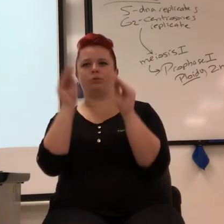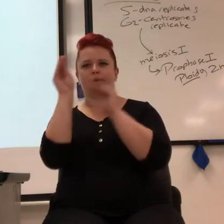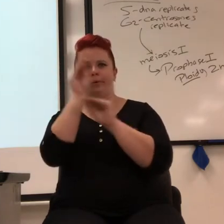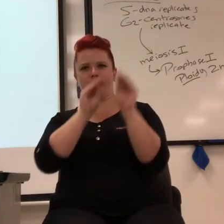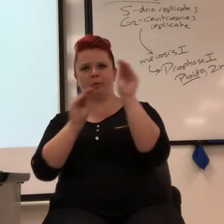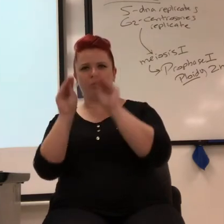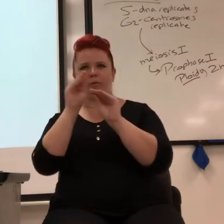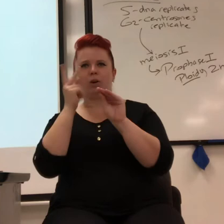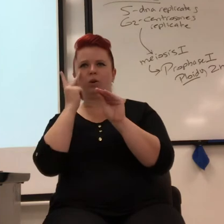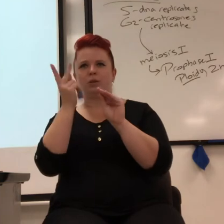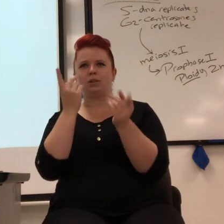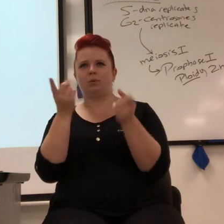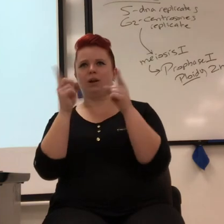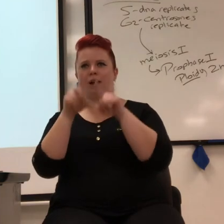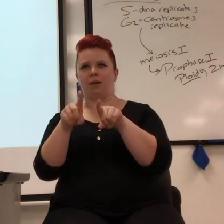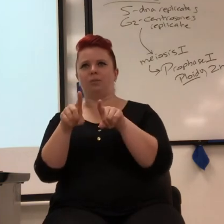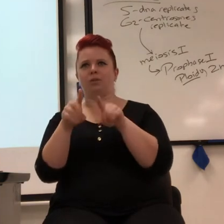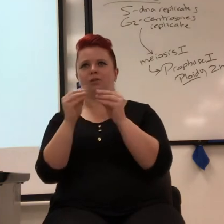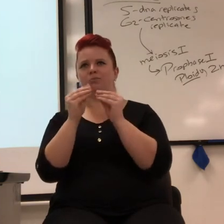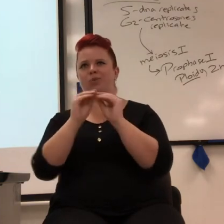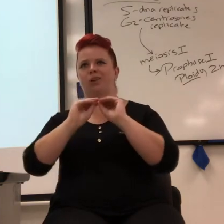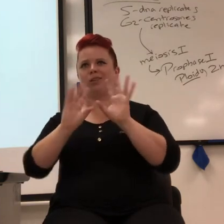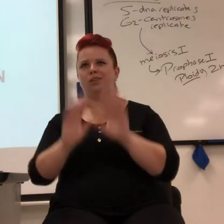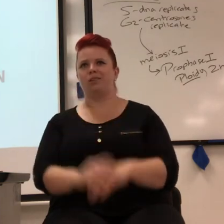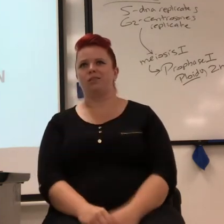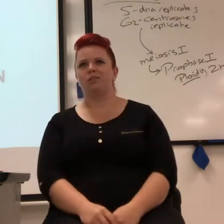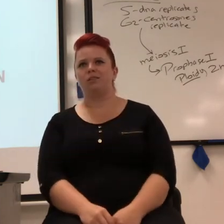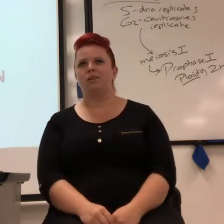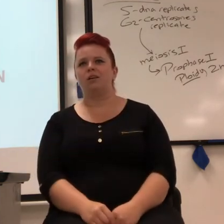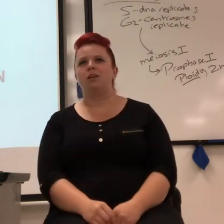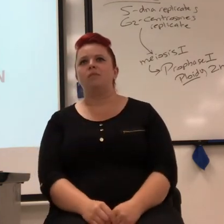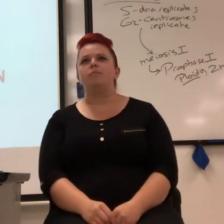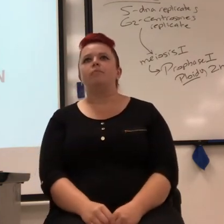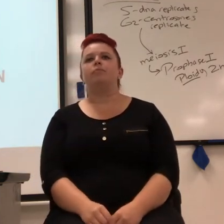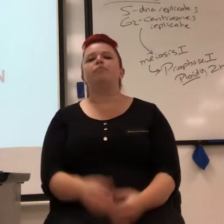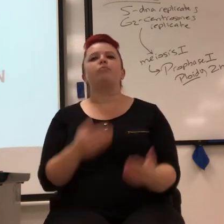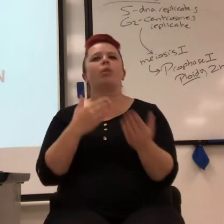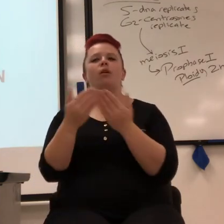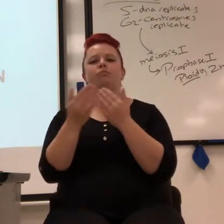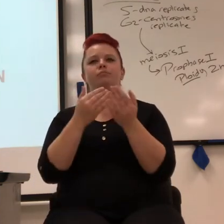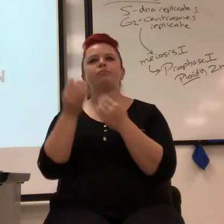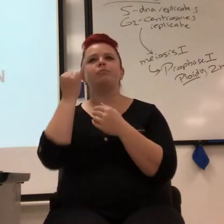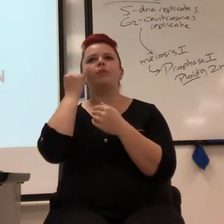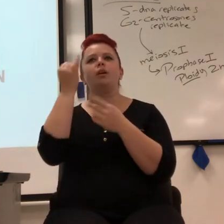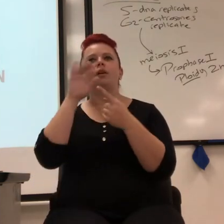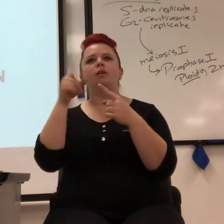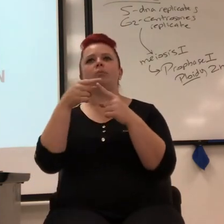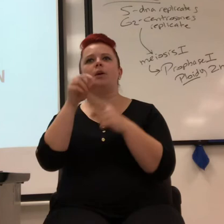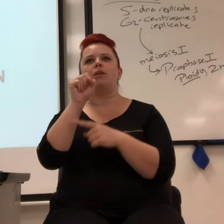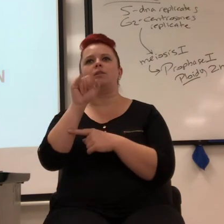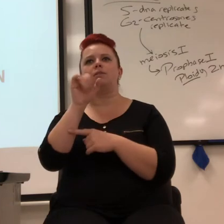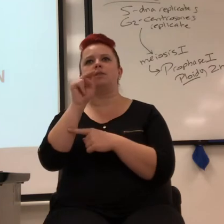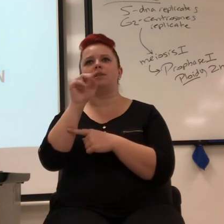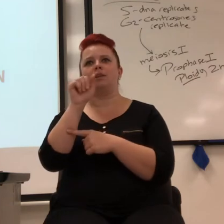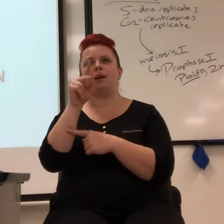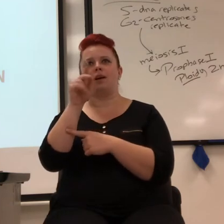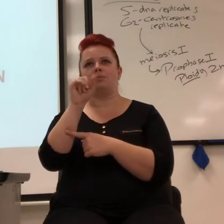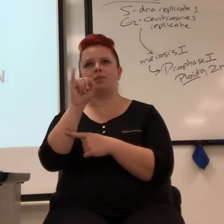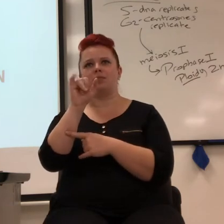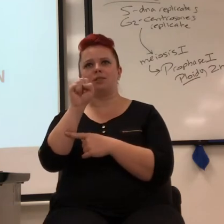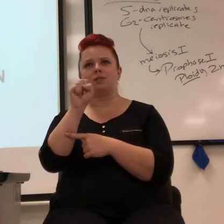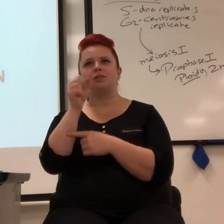see it better, basically. Well, anyways, the idea about synapses, it allows